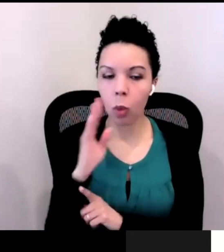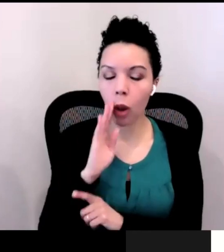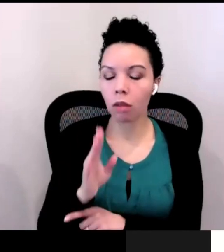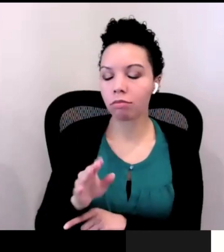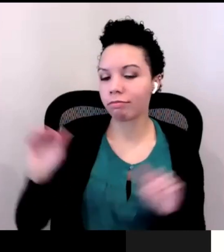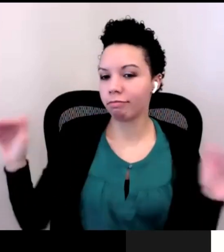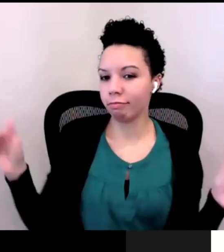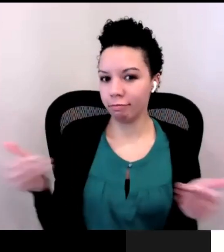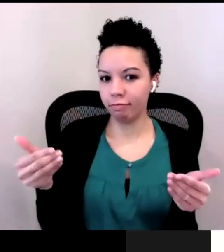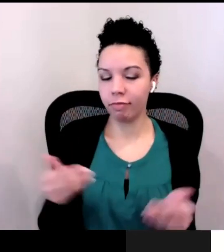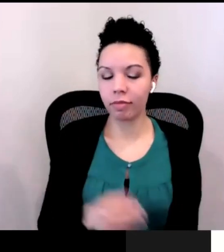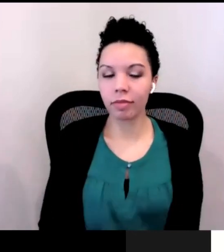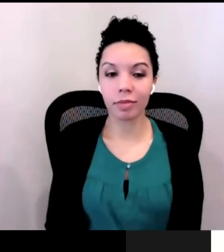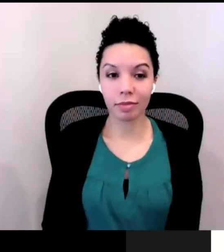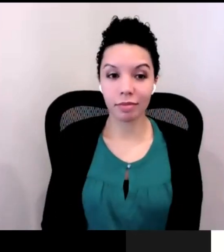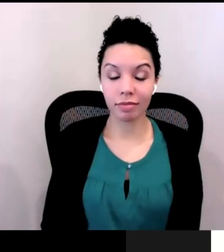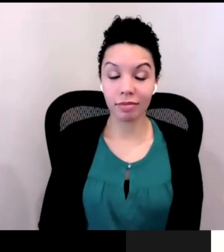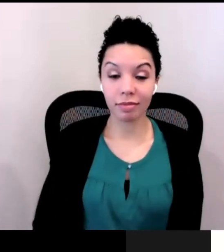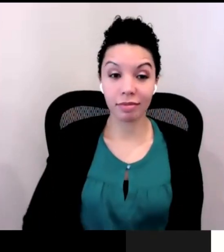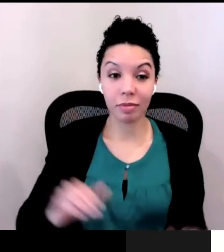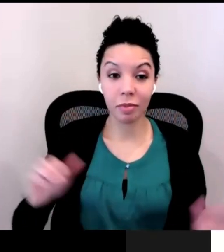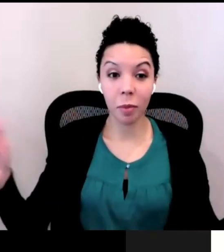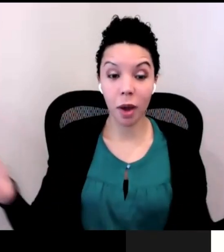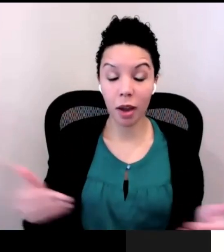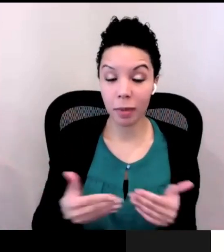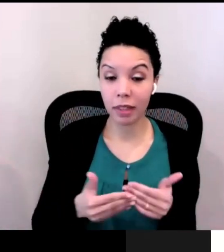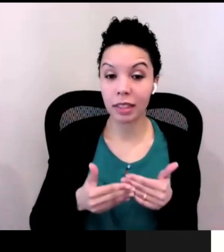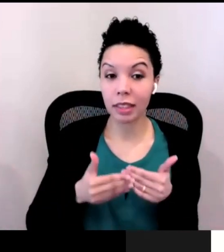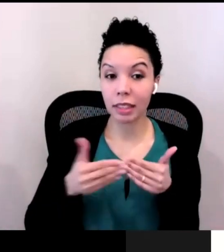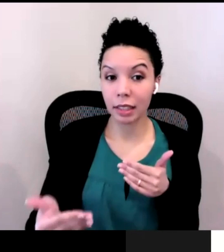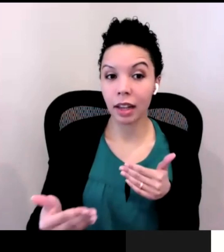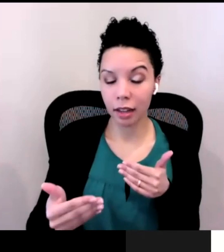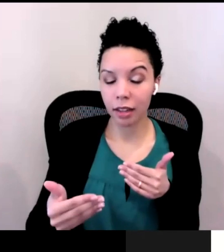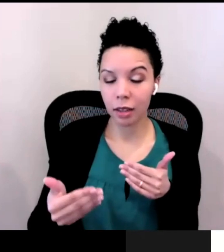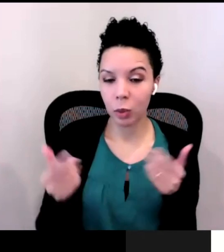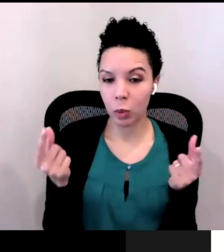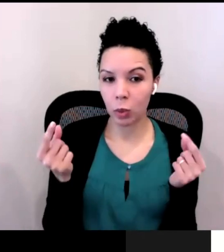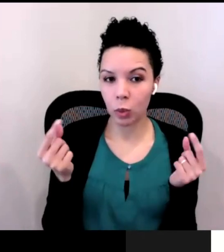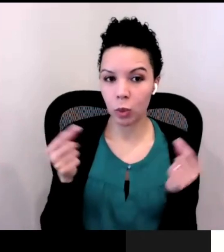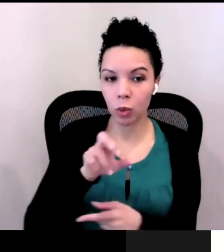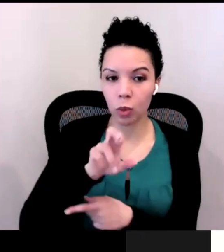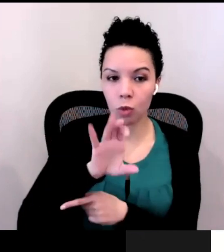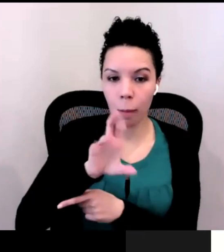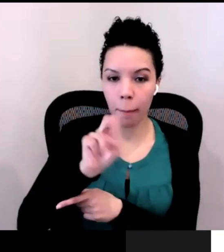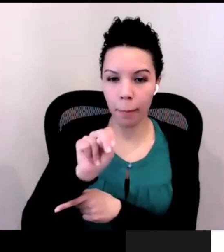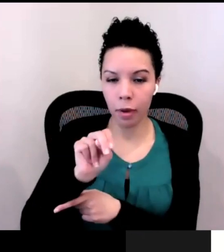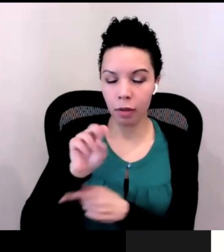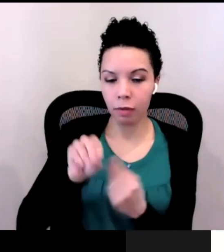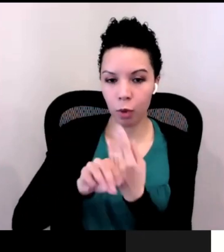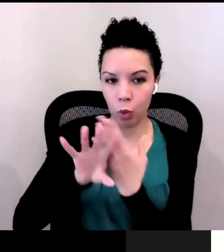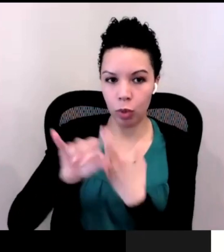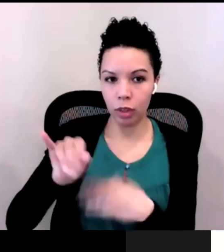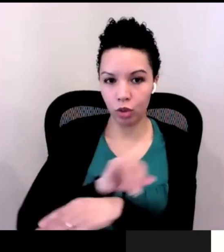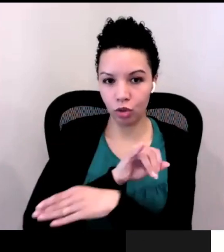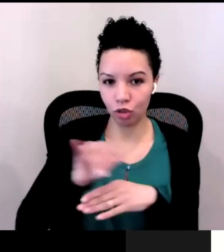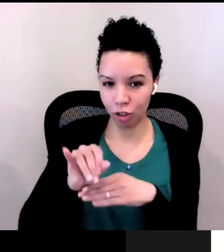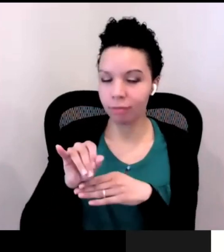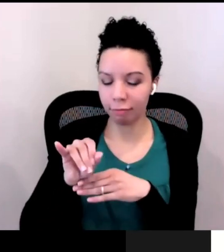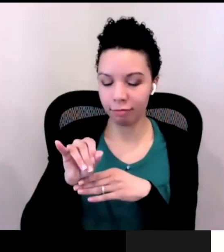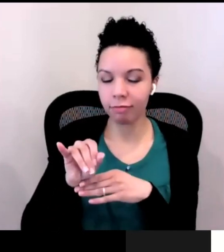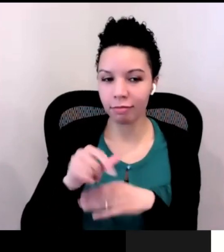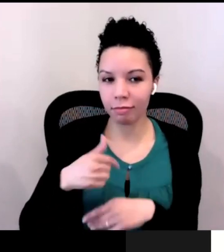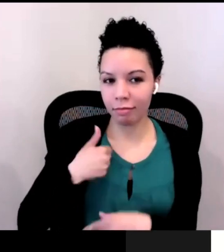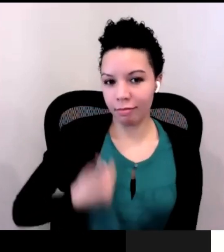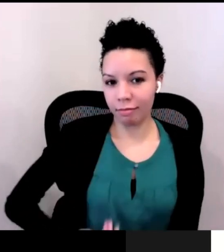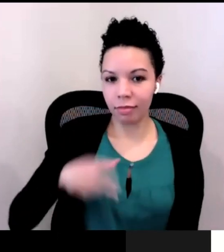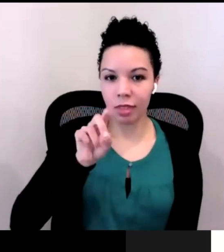So welcome everybody to our next installment of our Rubin Virtual Internship Series. I'm Danny Rubin, founder of our company,